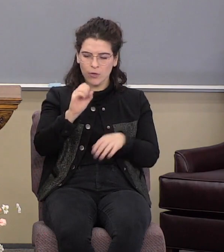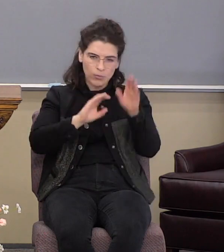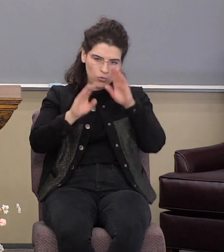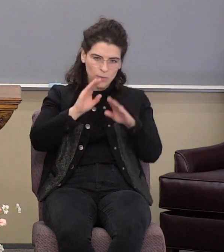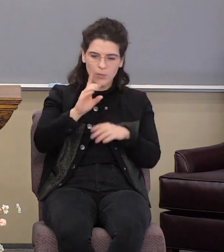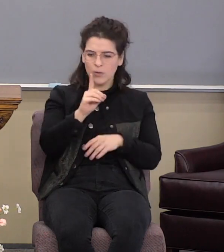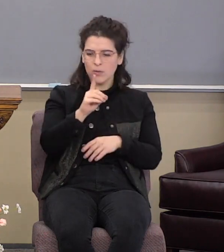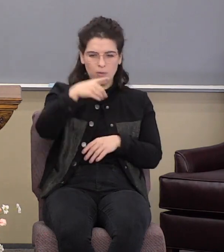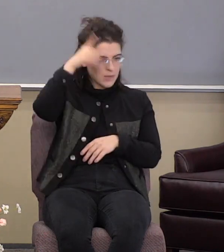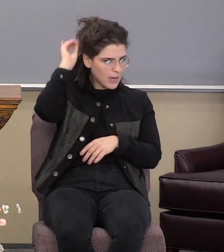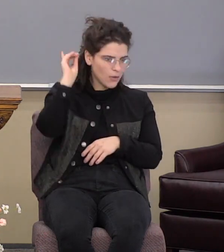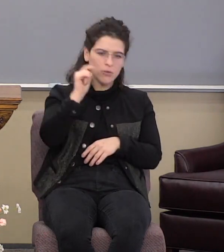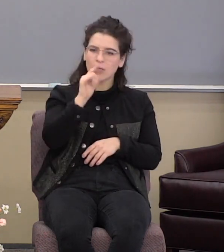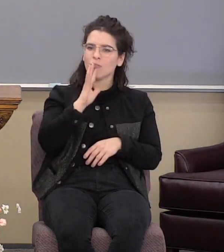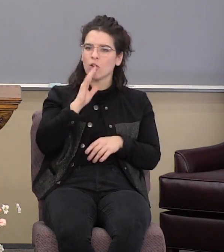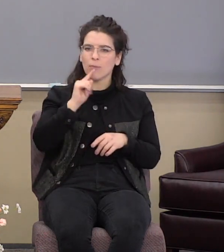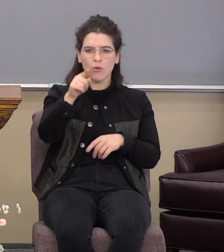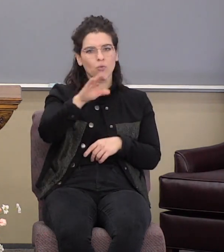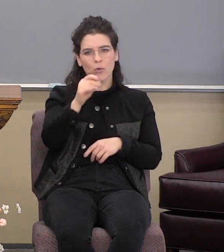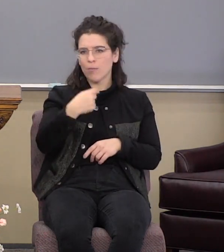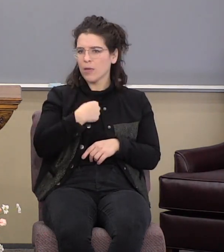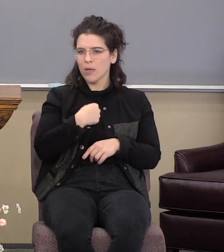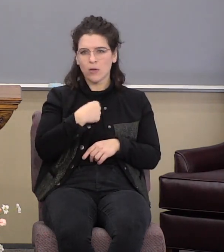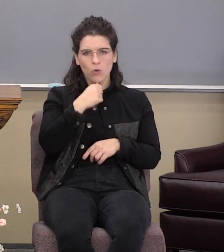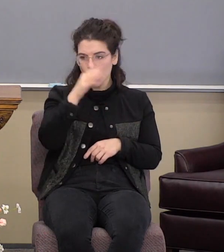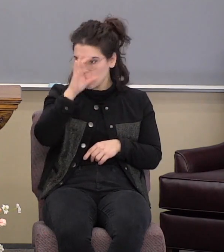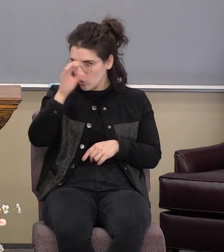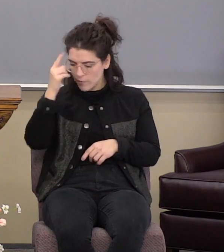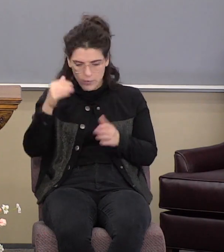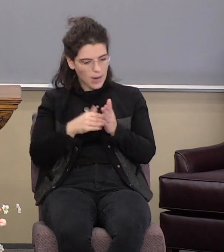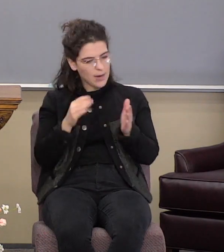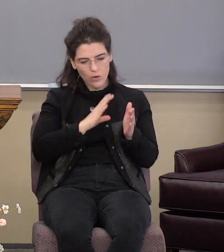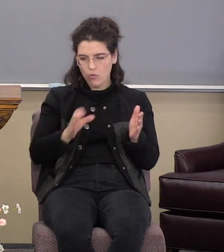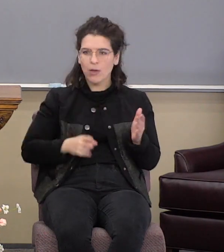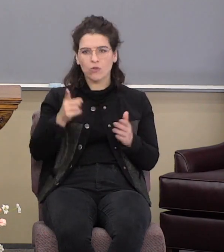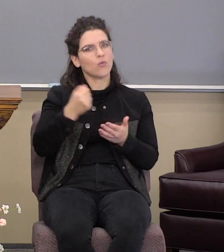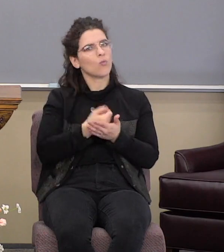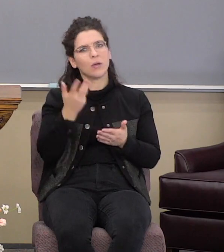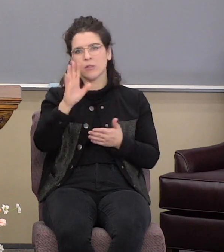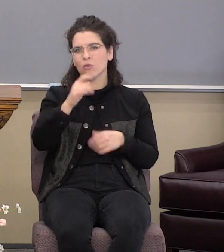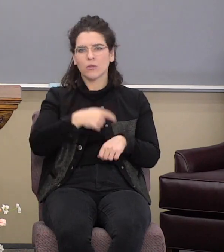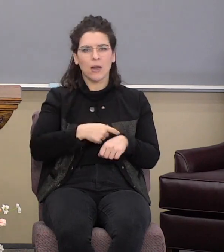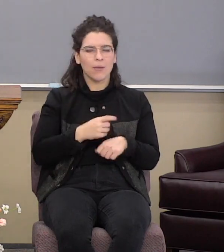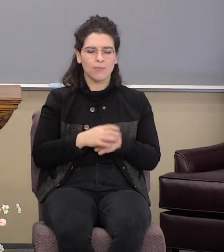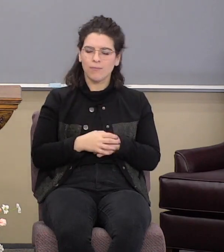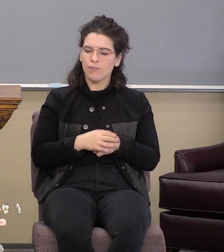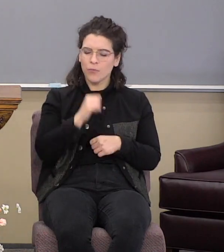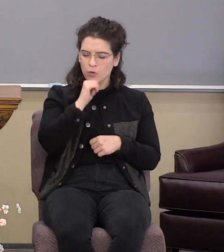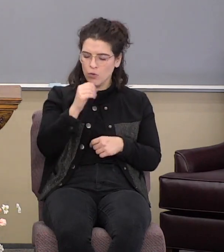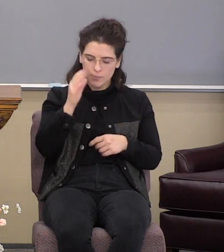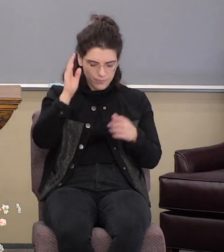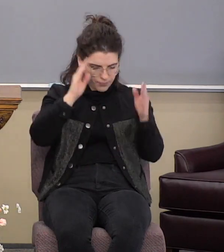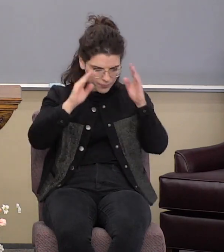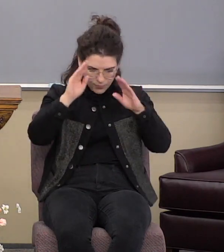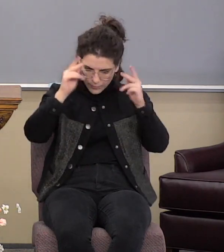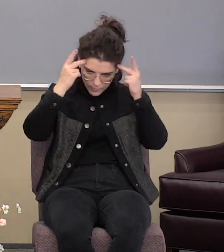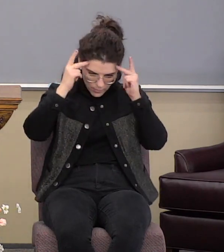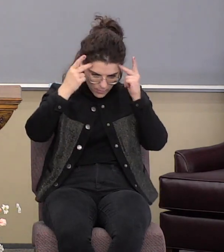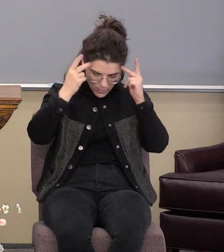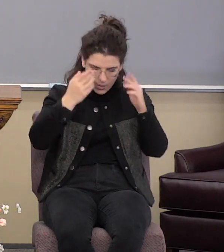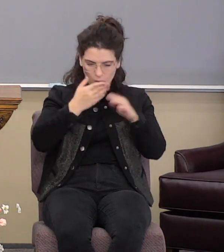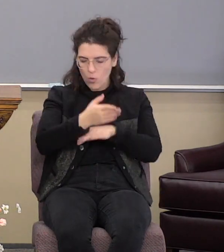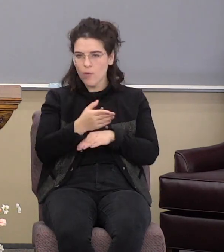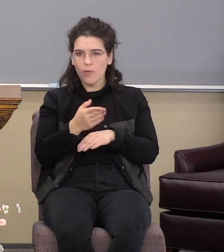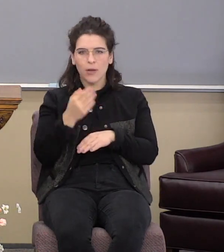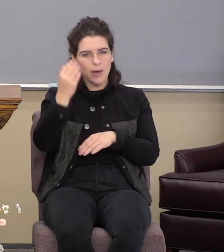me. Don't look for the Antichrist. You're wasting your time. Don't fret over, and I